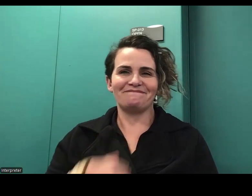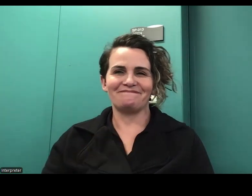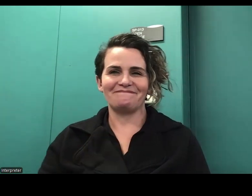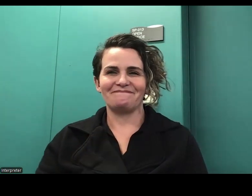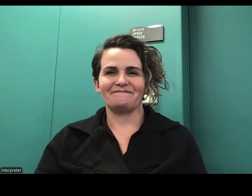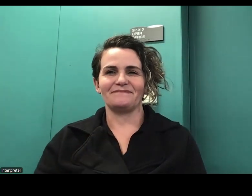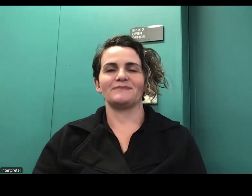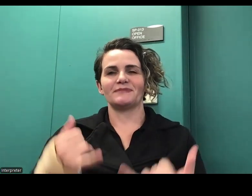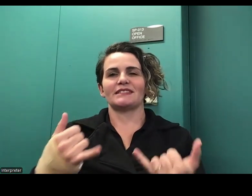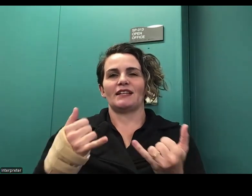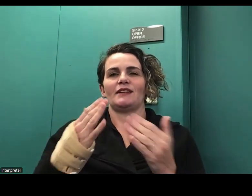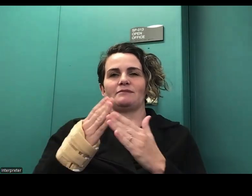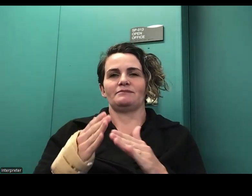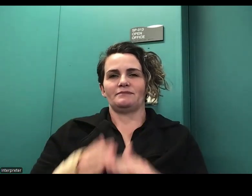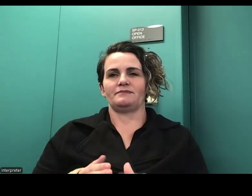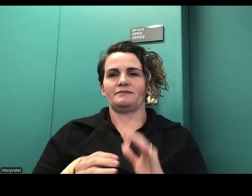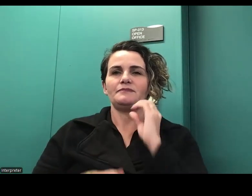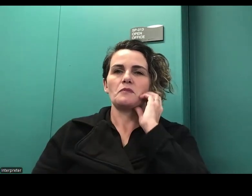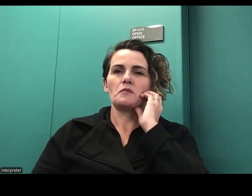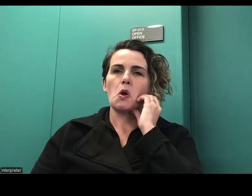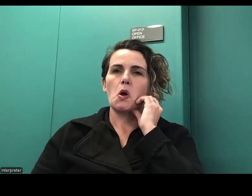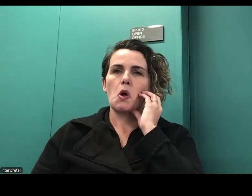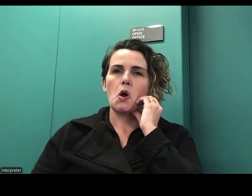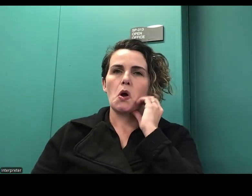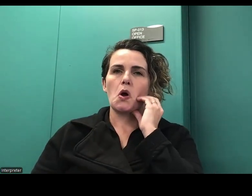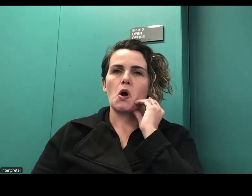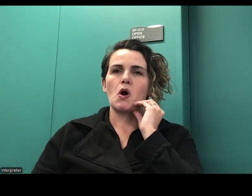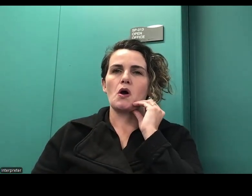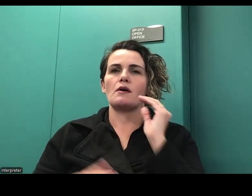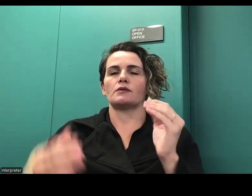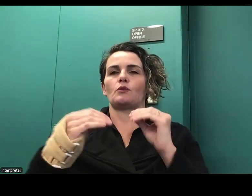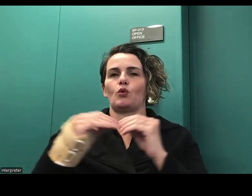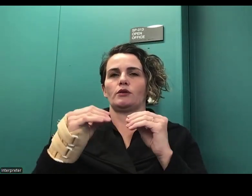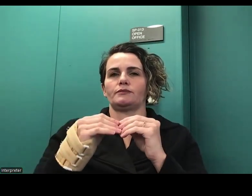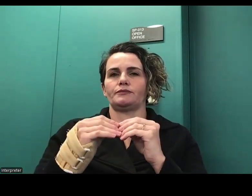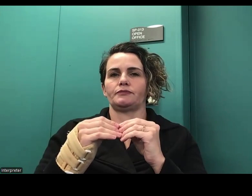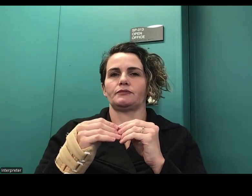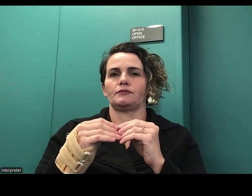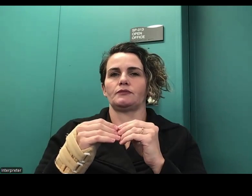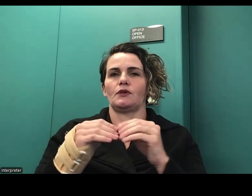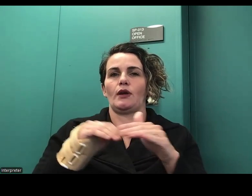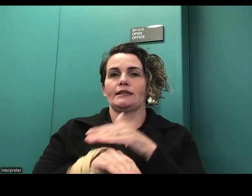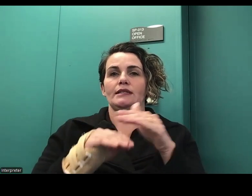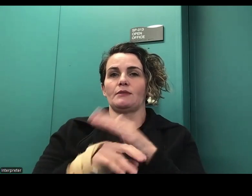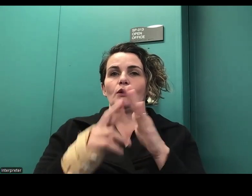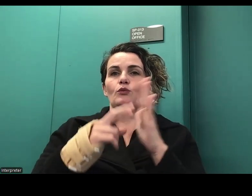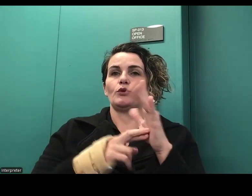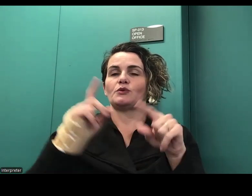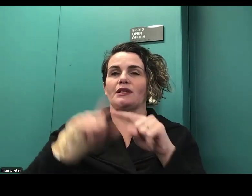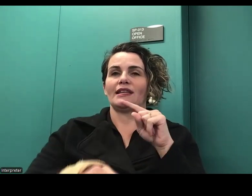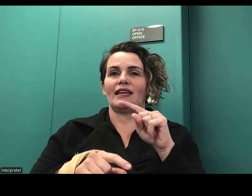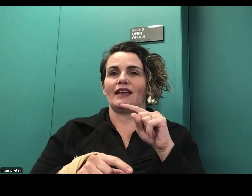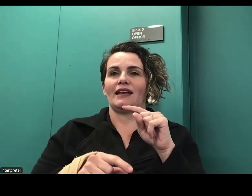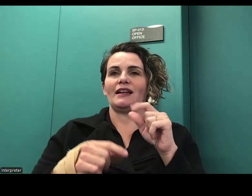Now I want to break this up into two. So according to accessibility rules, I can't make the titles the same. So we're checking it